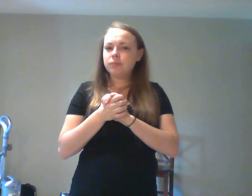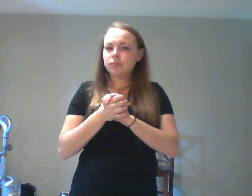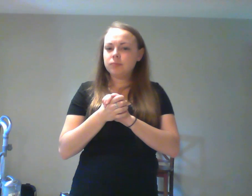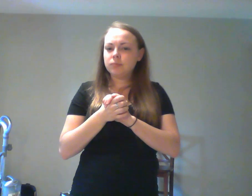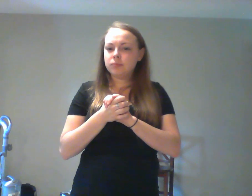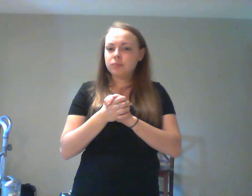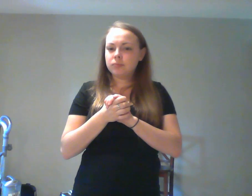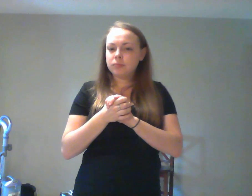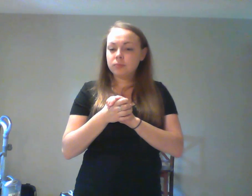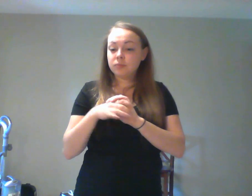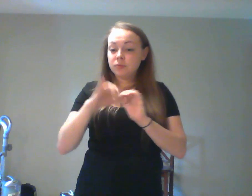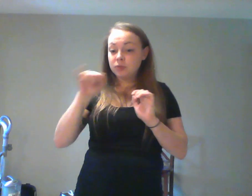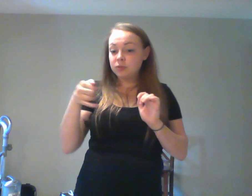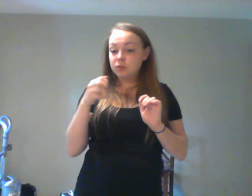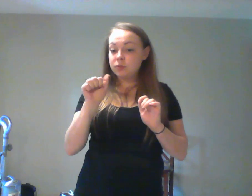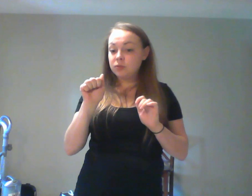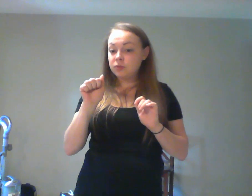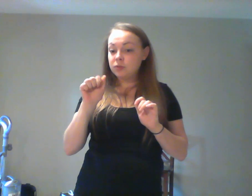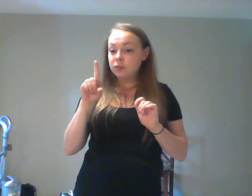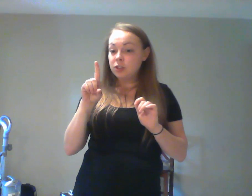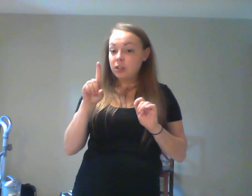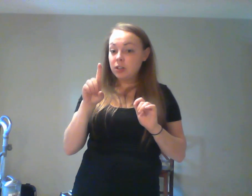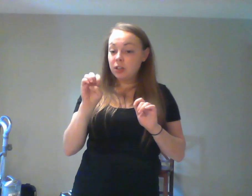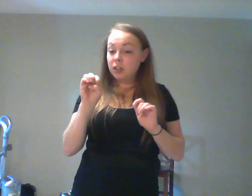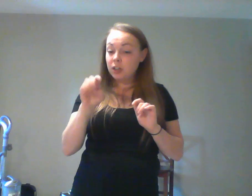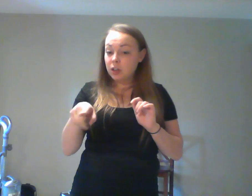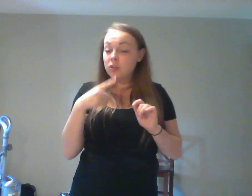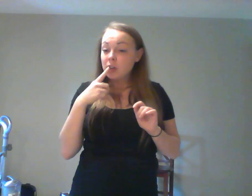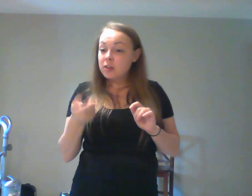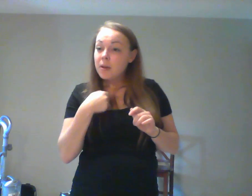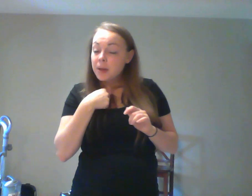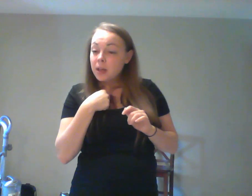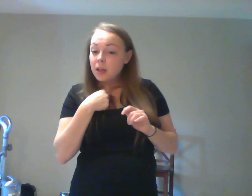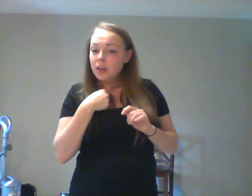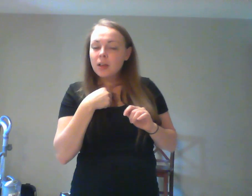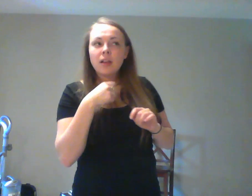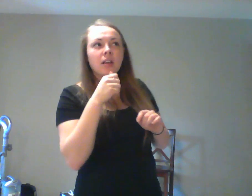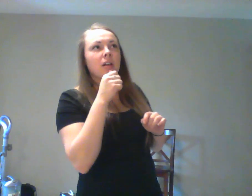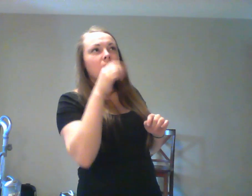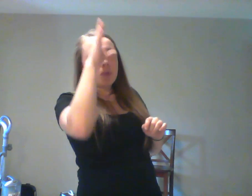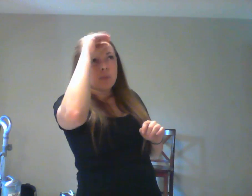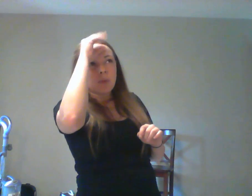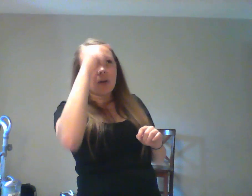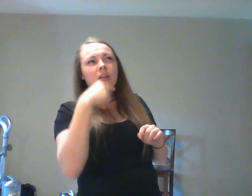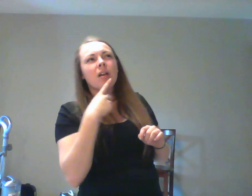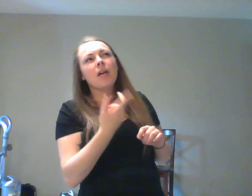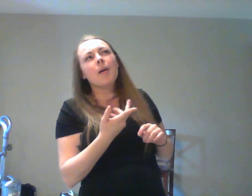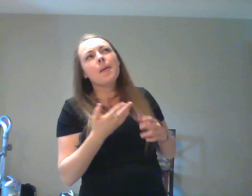Diego, you want to tell me? They belong to the same family. Okay, so